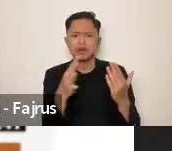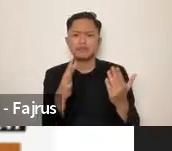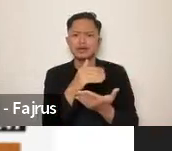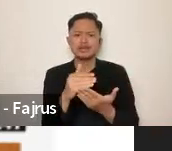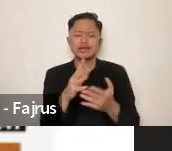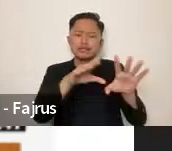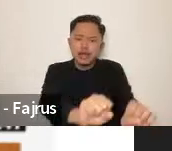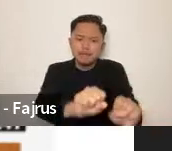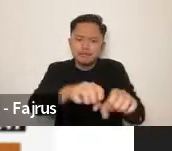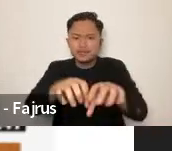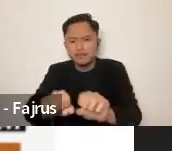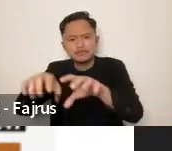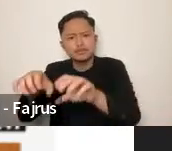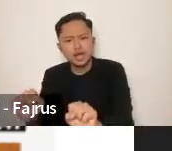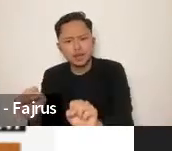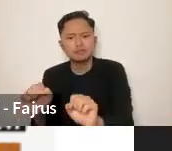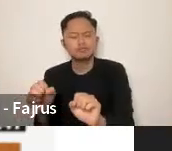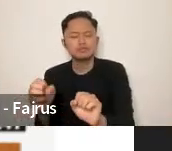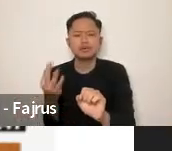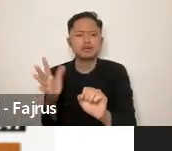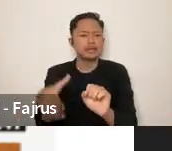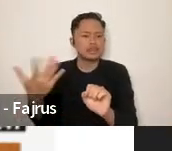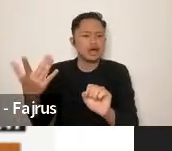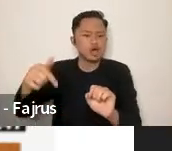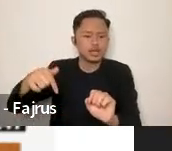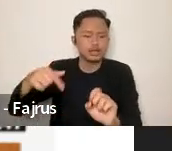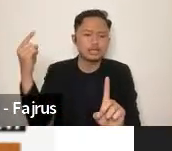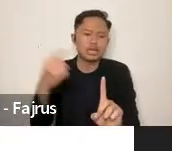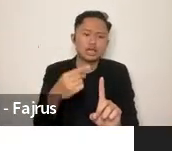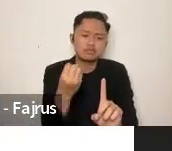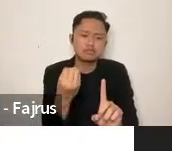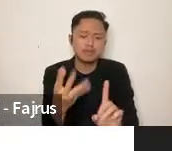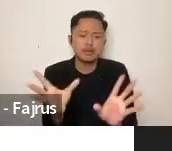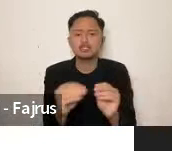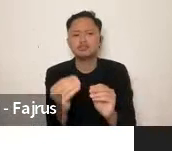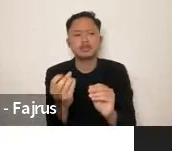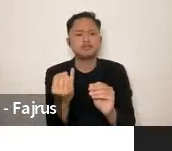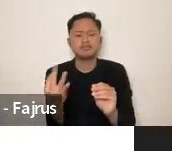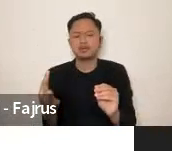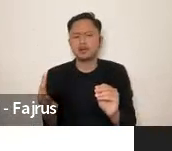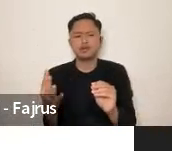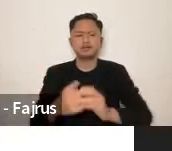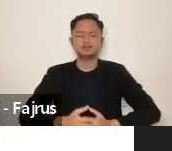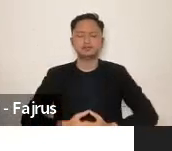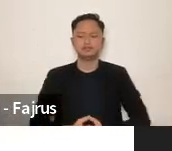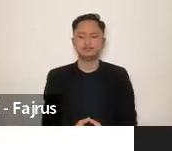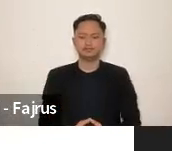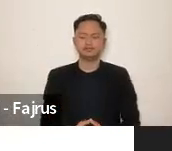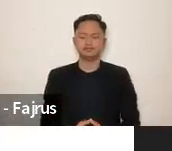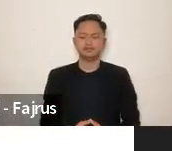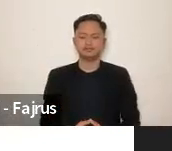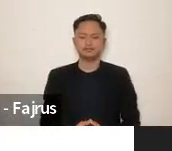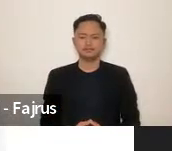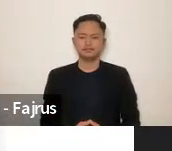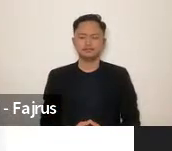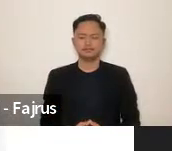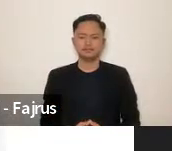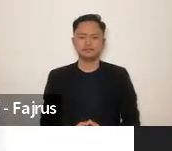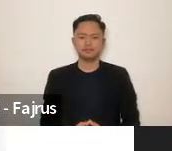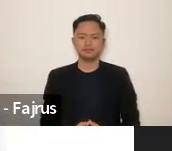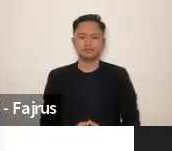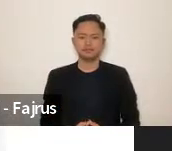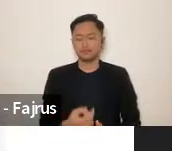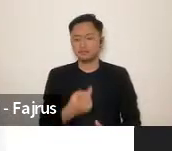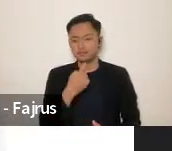across the number of the year, including targeted arrests against leadership groups. And when it comes to free